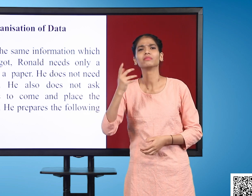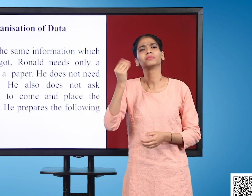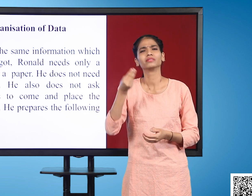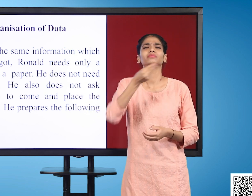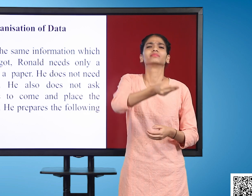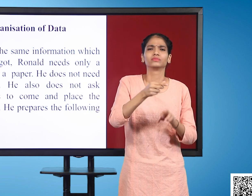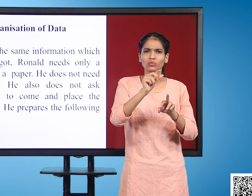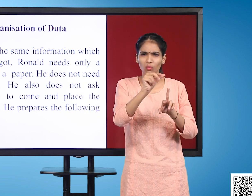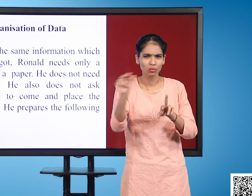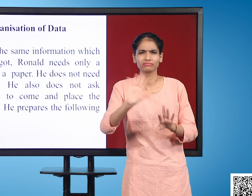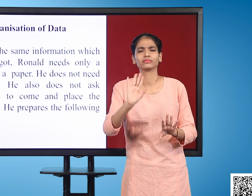pebbles.